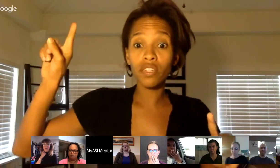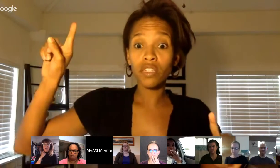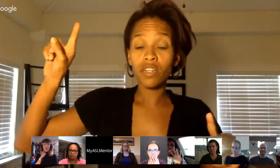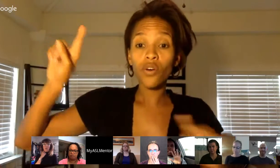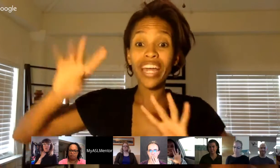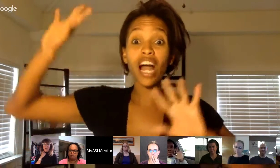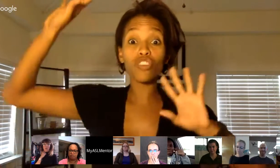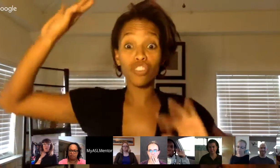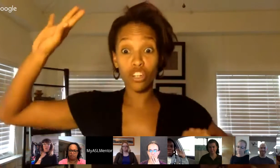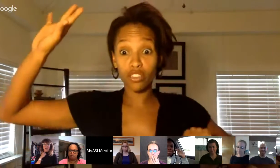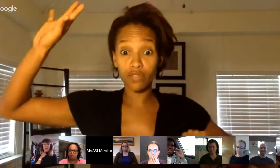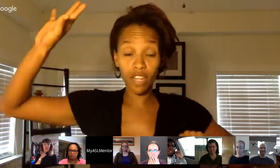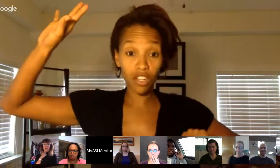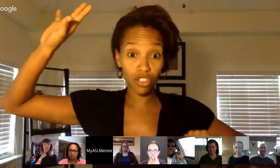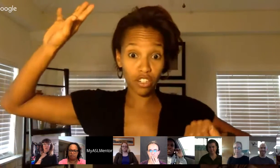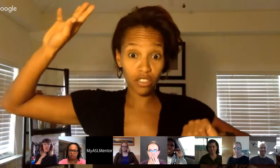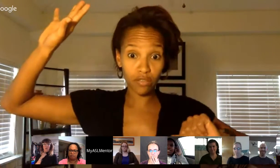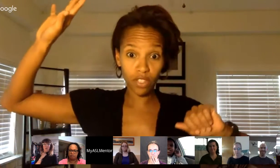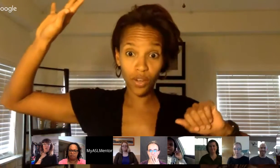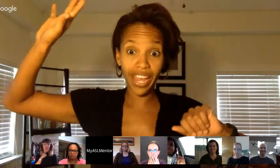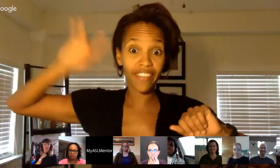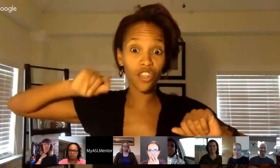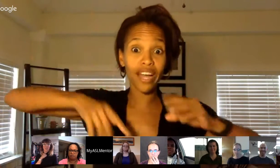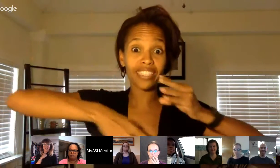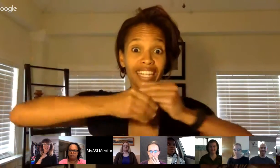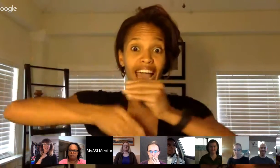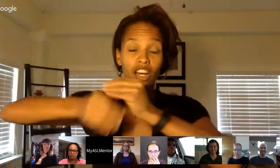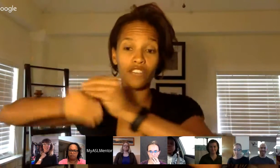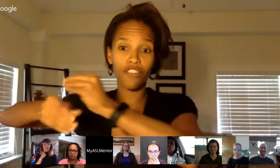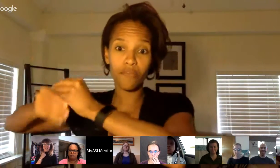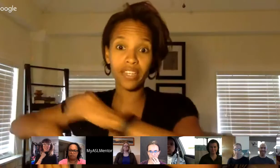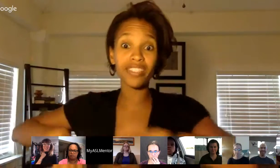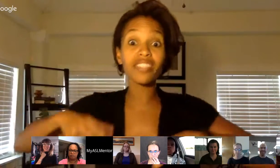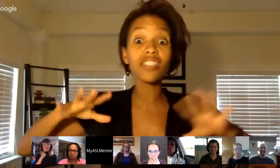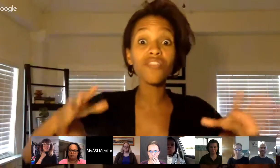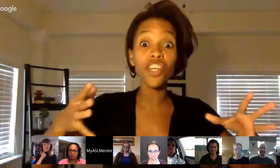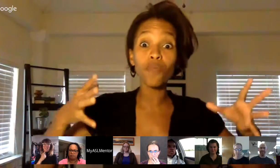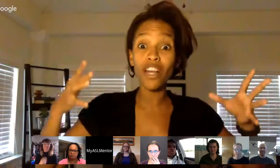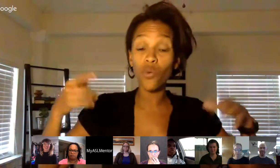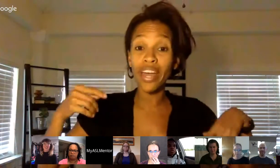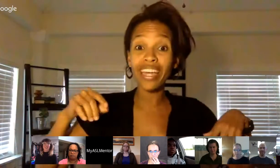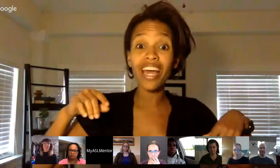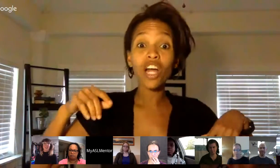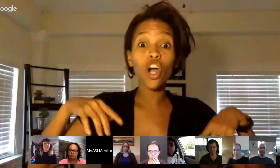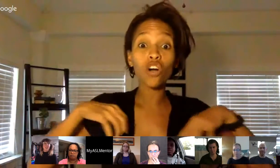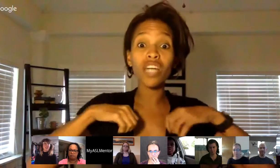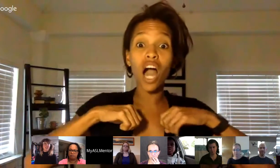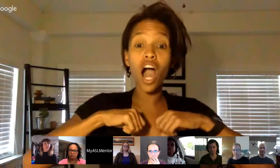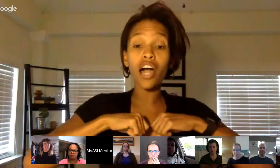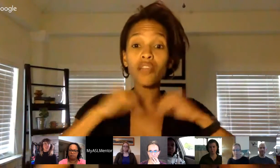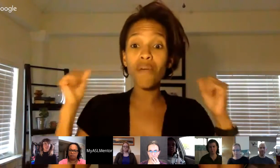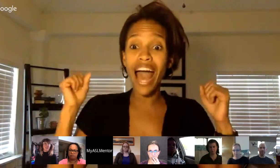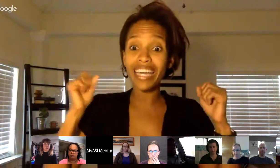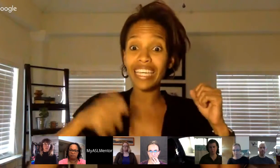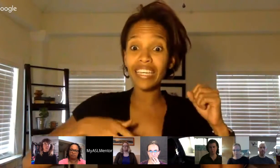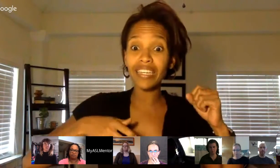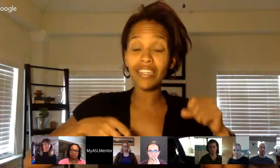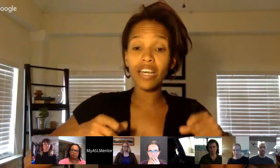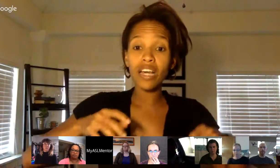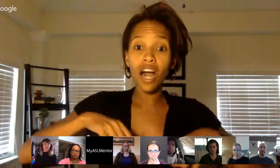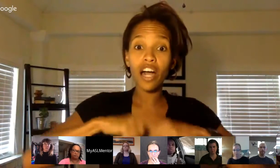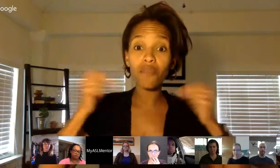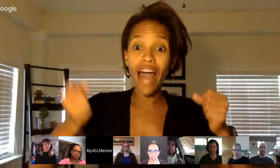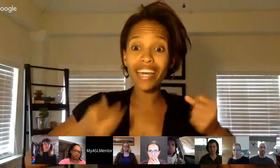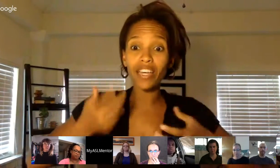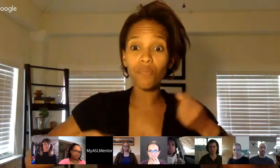Anyone? Okay, I'll start, okay? And then you guys can add on from this. This is the video, by the way, called Unpacking